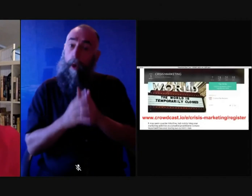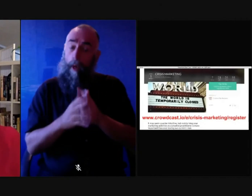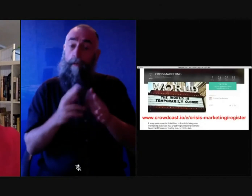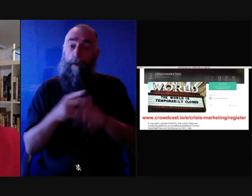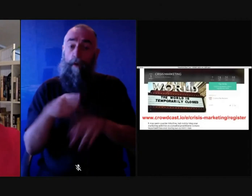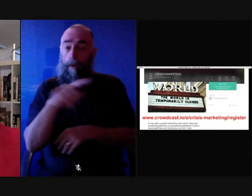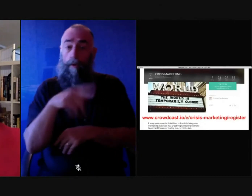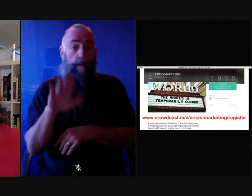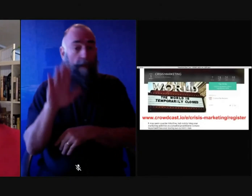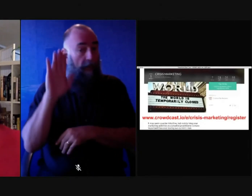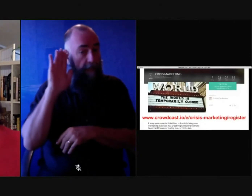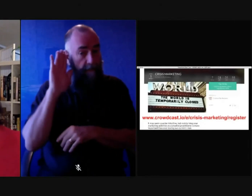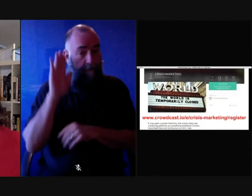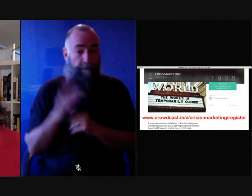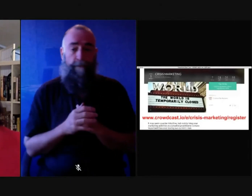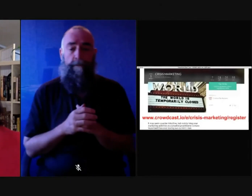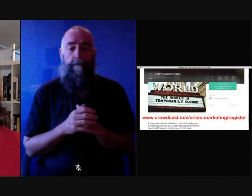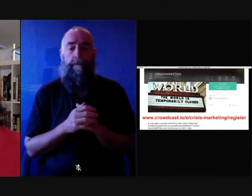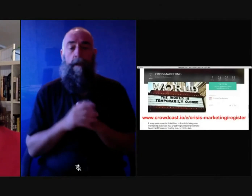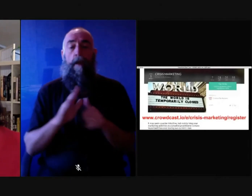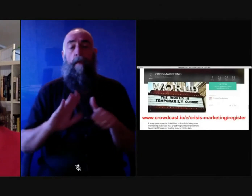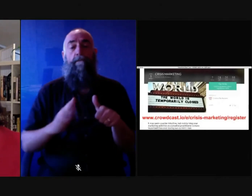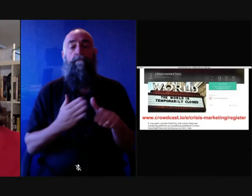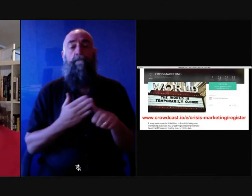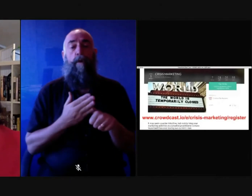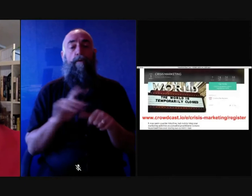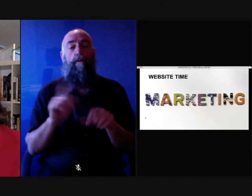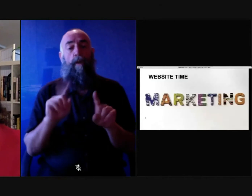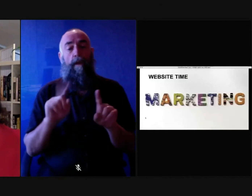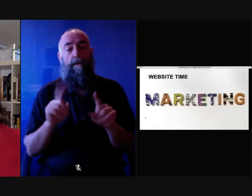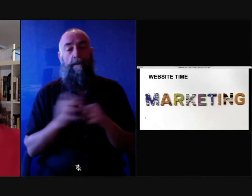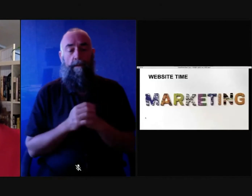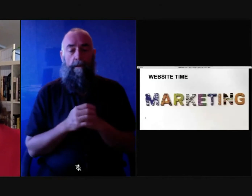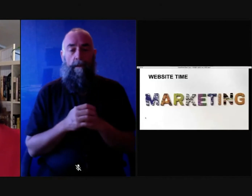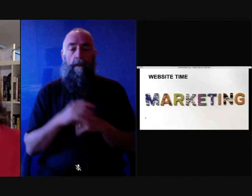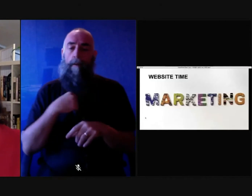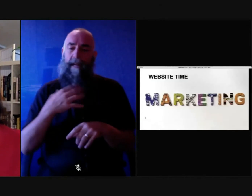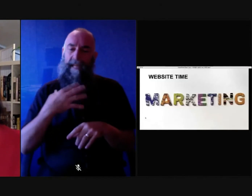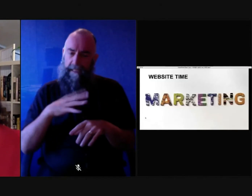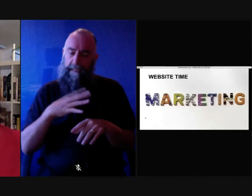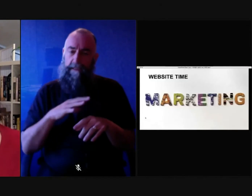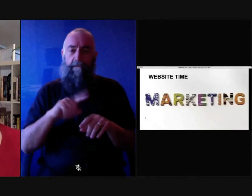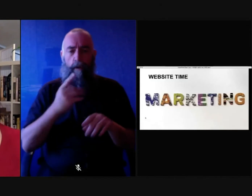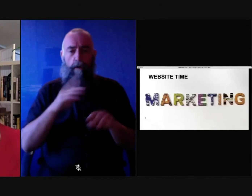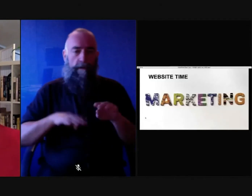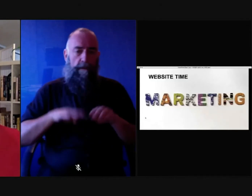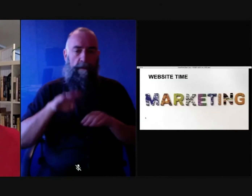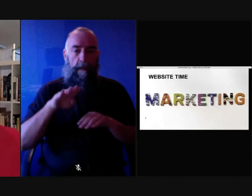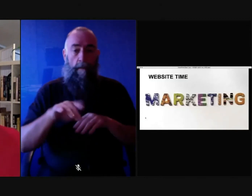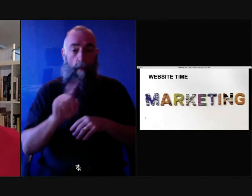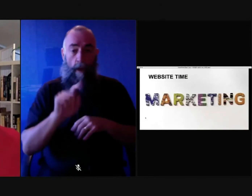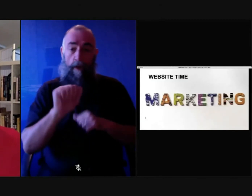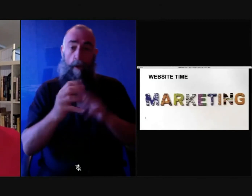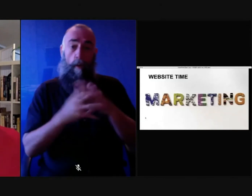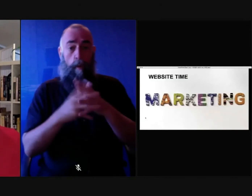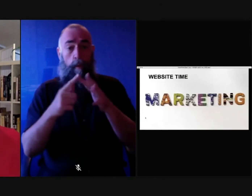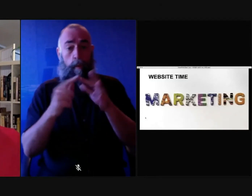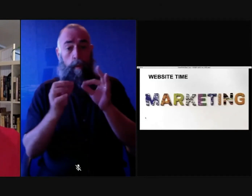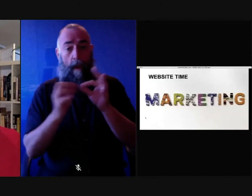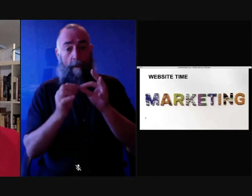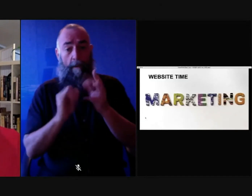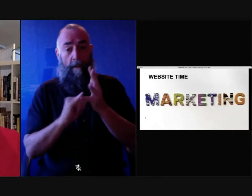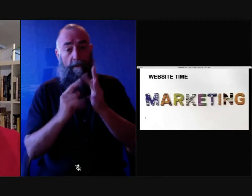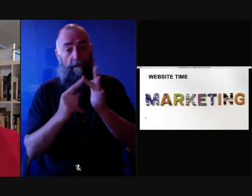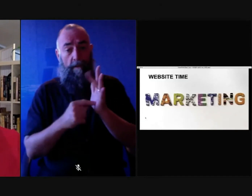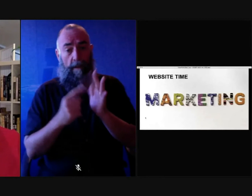up to it. So the first thing is, of course, to go and make sure that your website is going